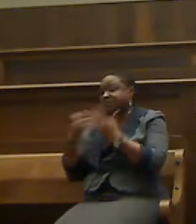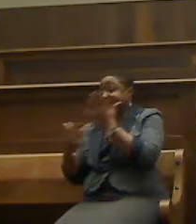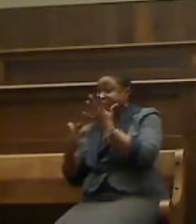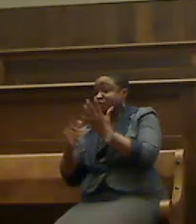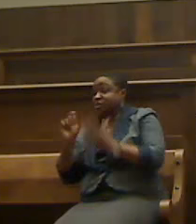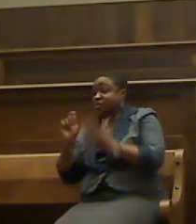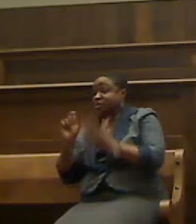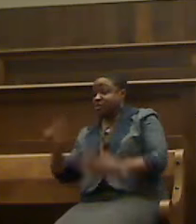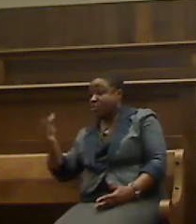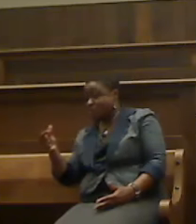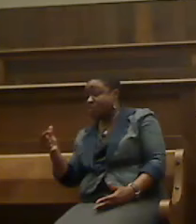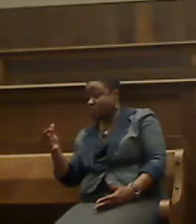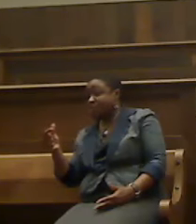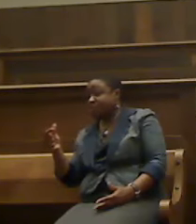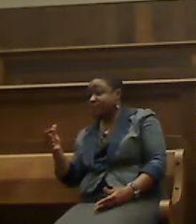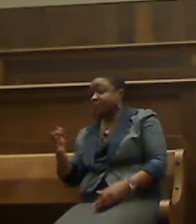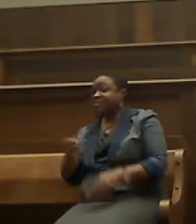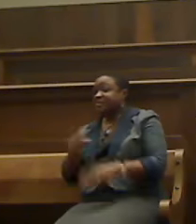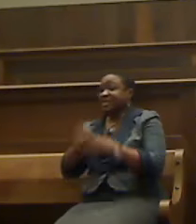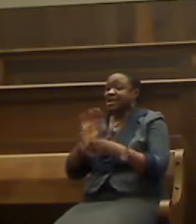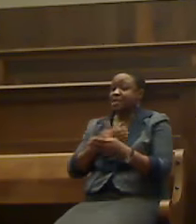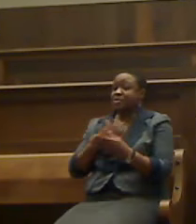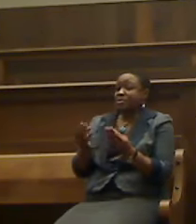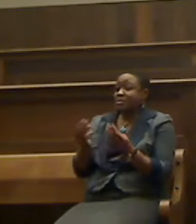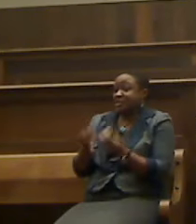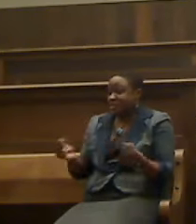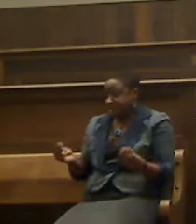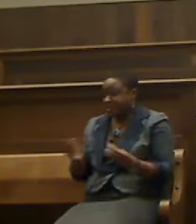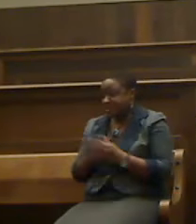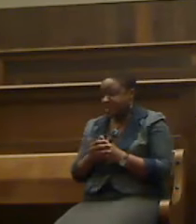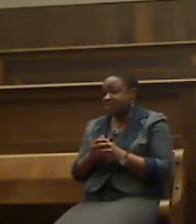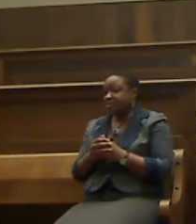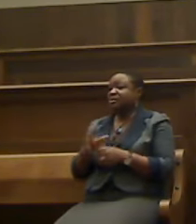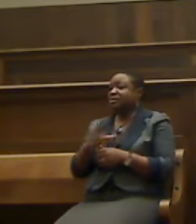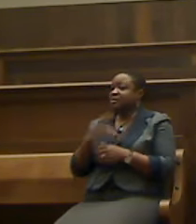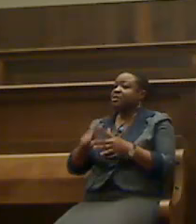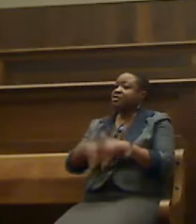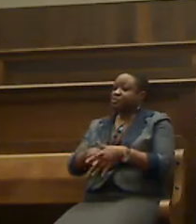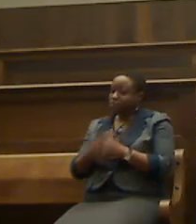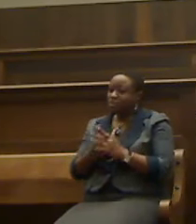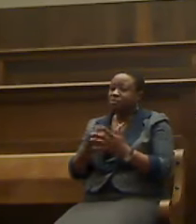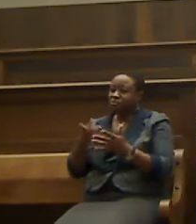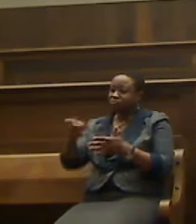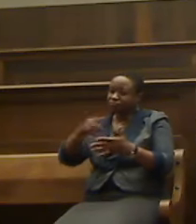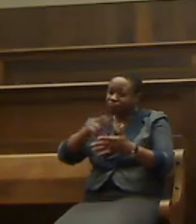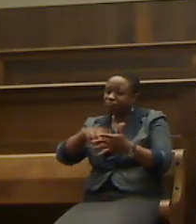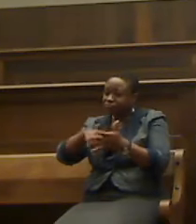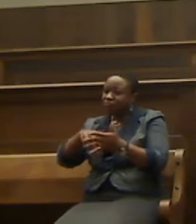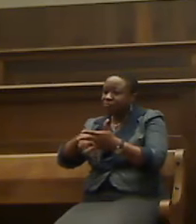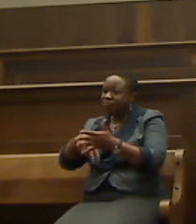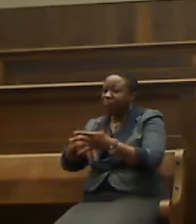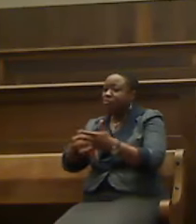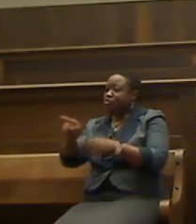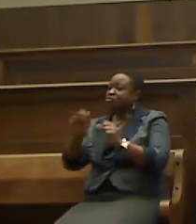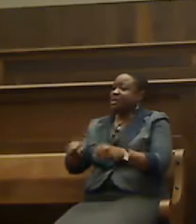responsibletechnology.org. It's on our materials. And begin to read so that you can be